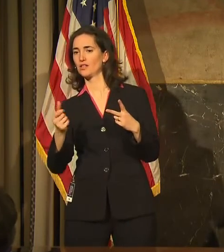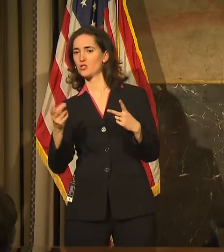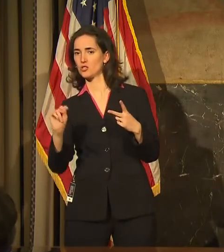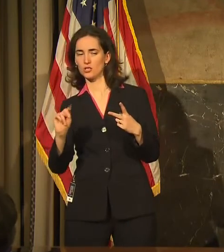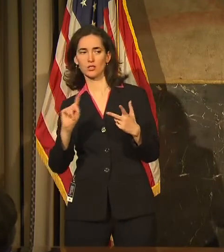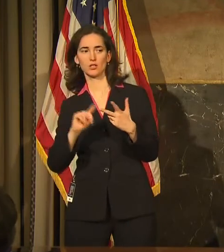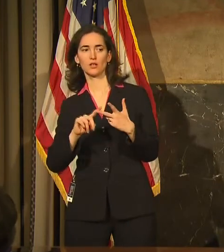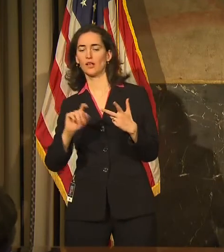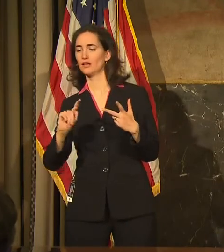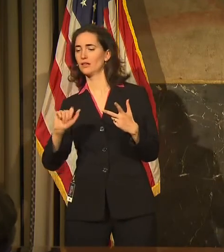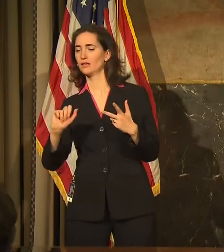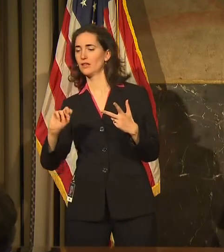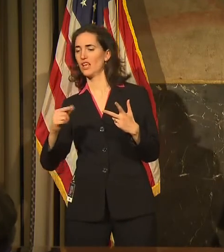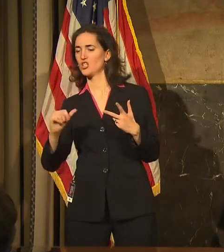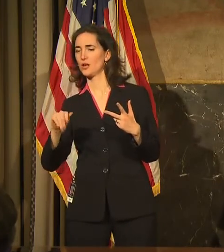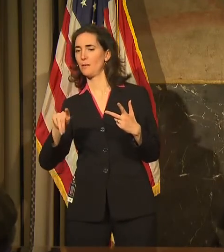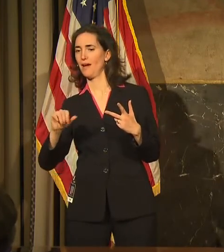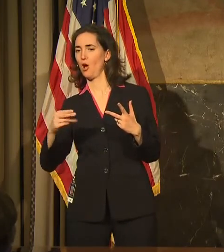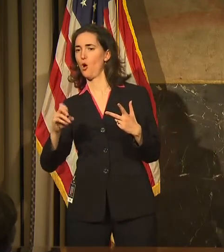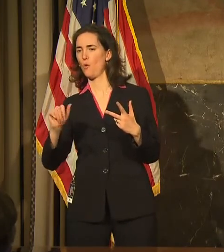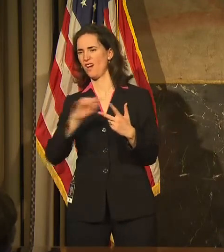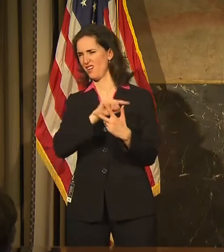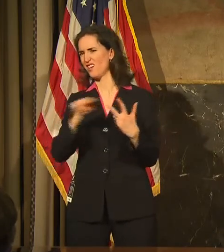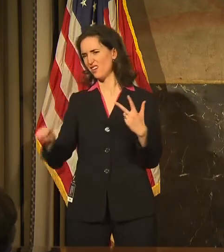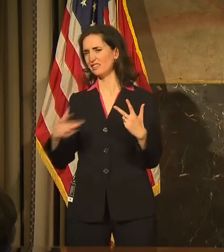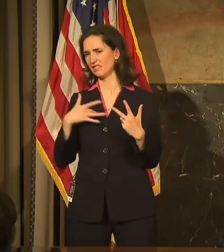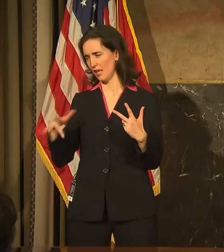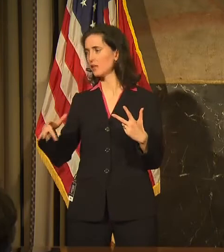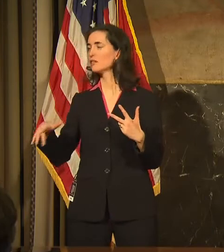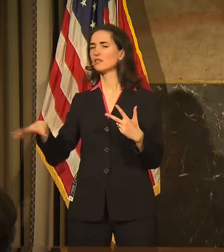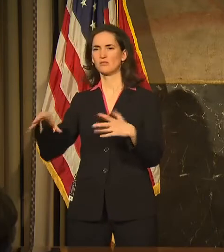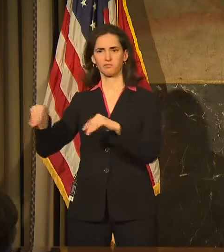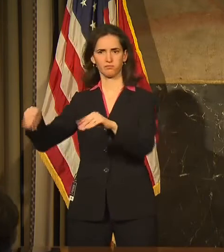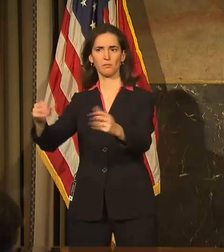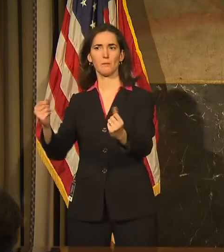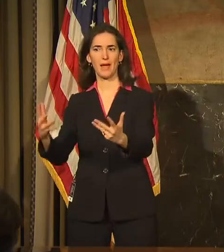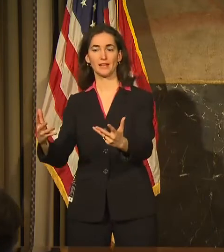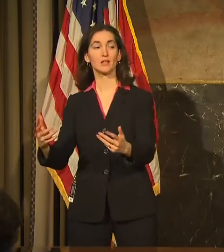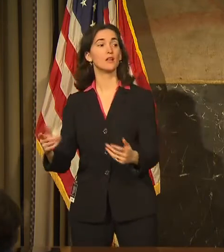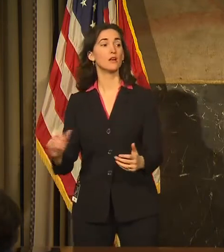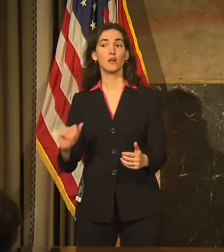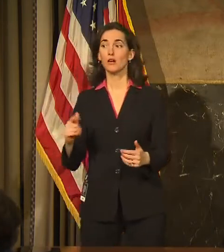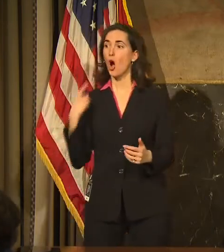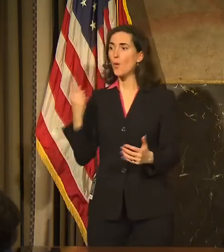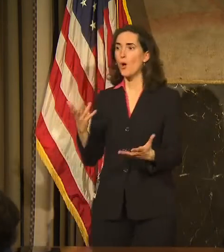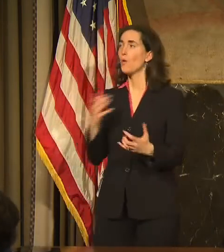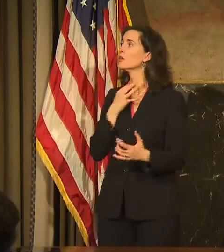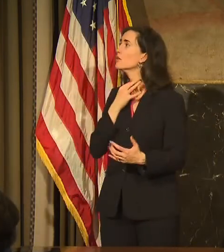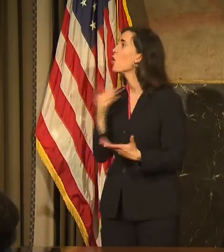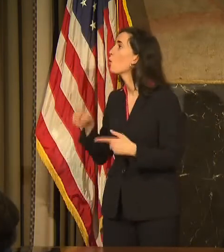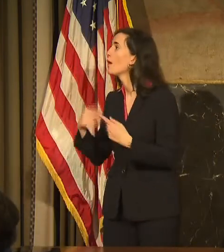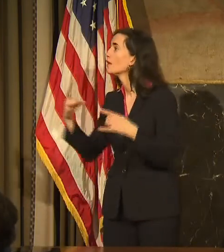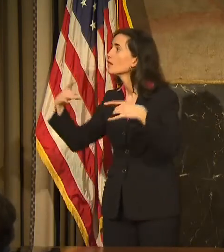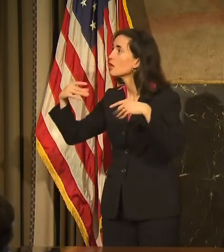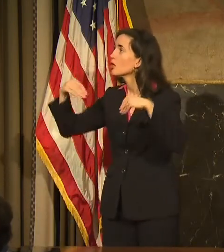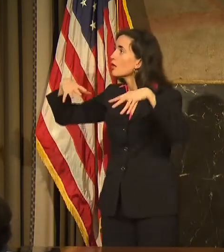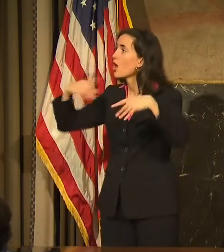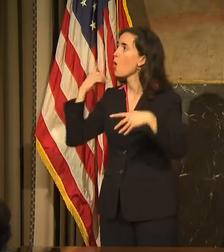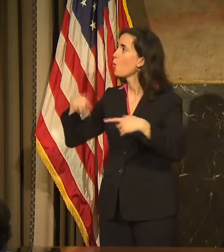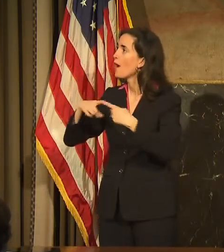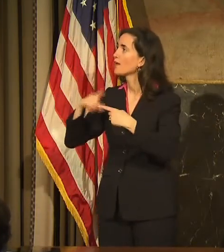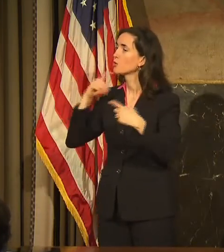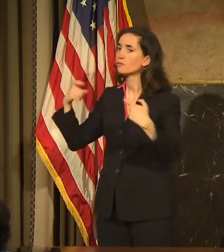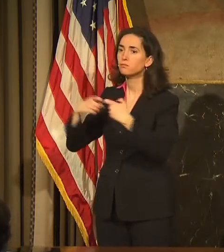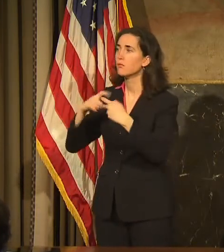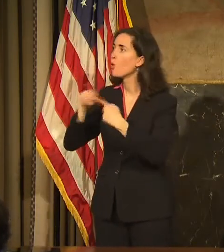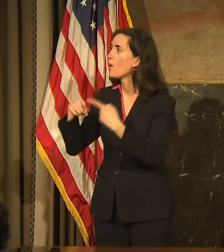forth. And we always want to know when the lights are going to come back on. And it seems like we get better estimates,